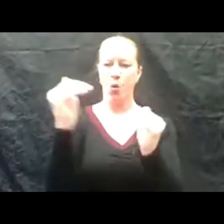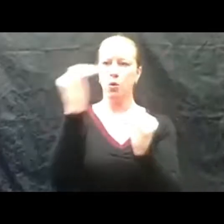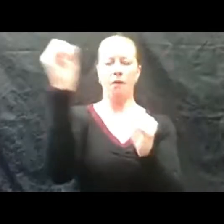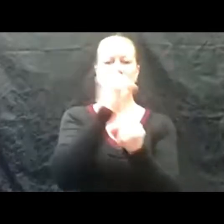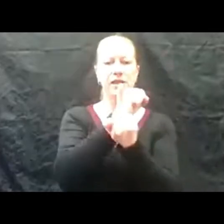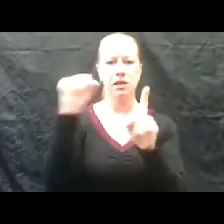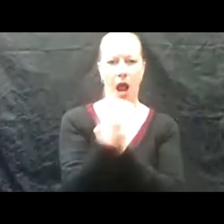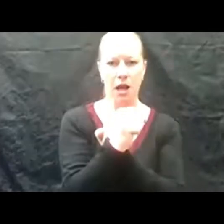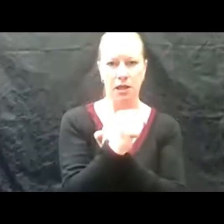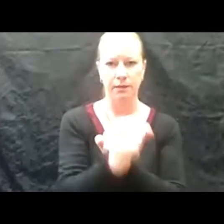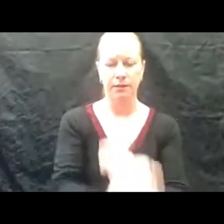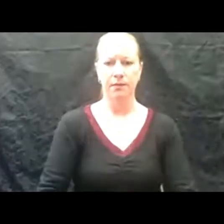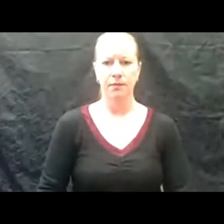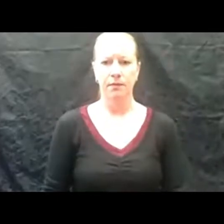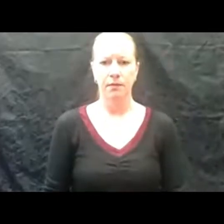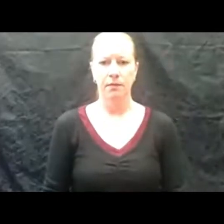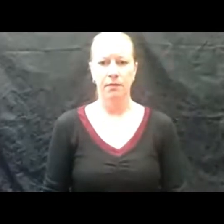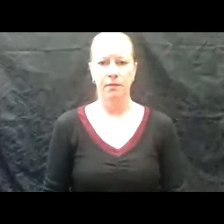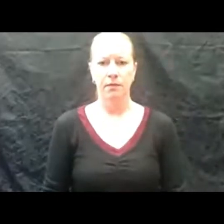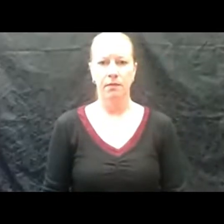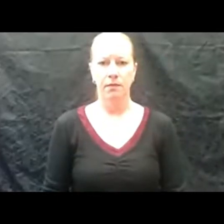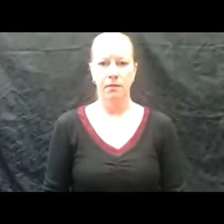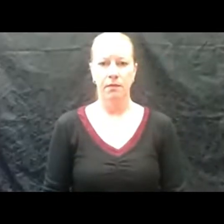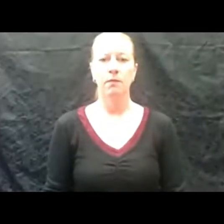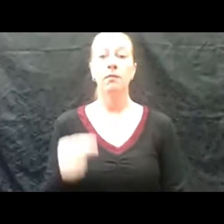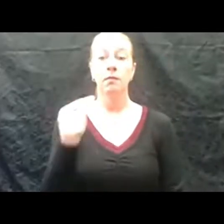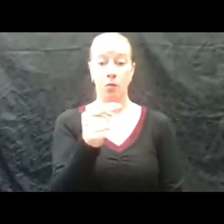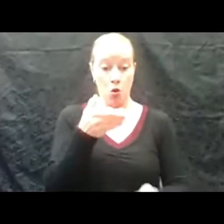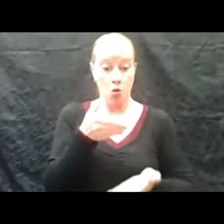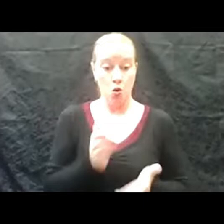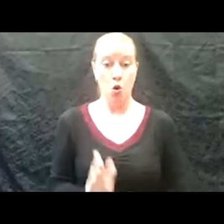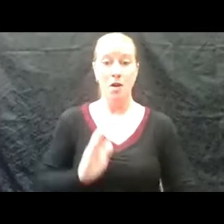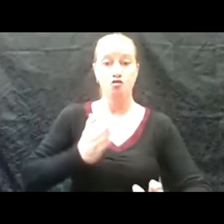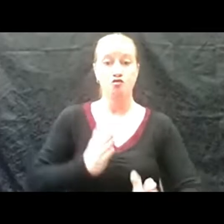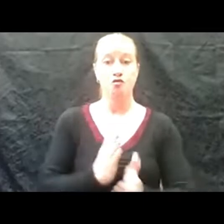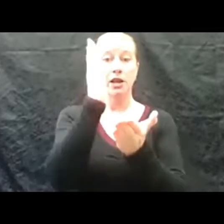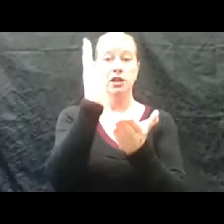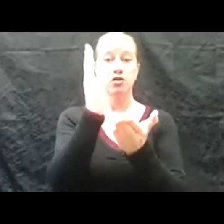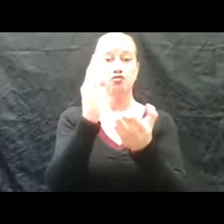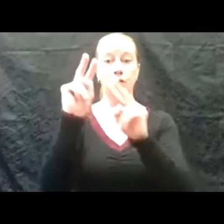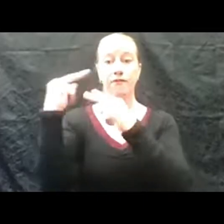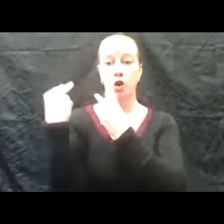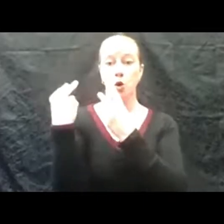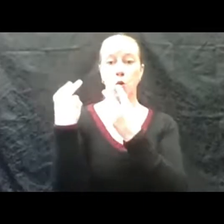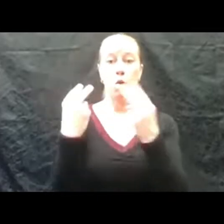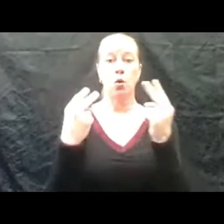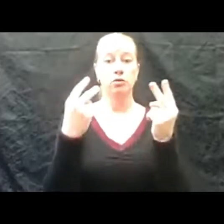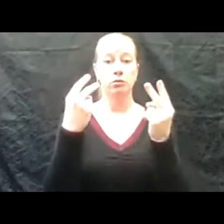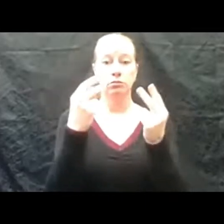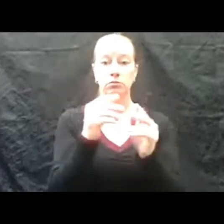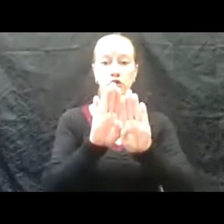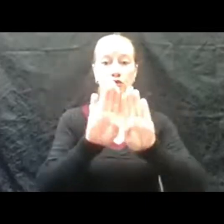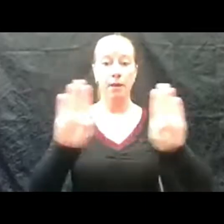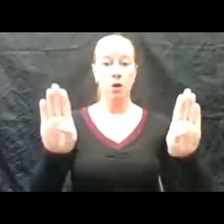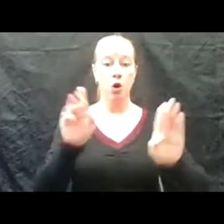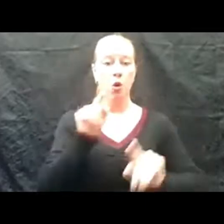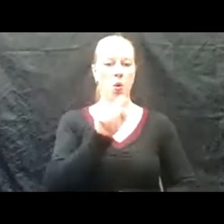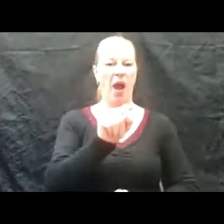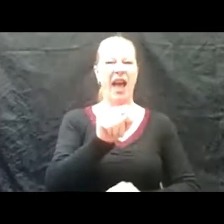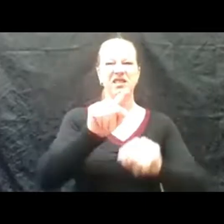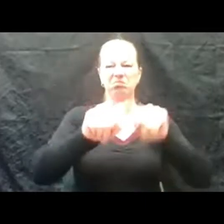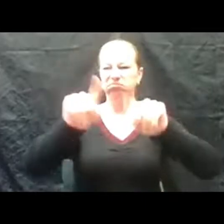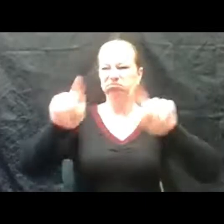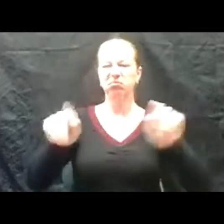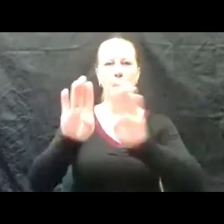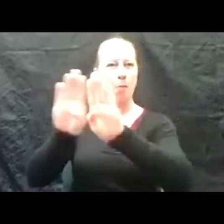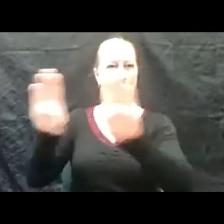society. Huhana is currently on the Human Rights Review Tribunal. She sits on several boards. She